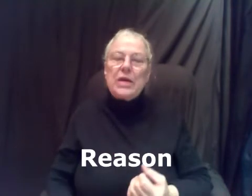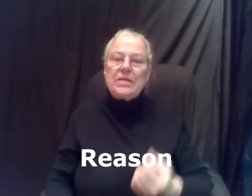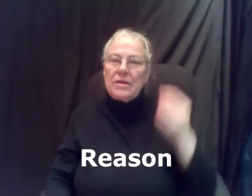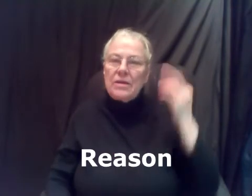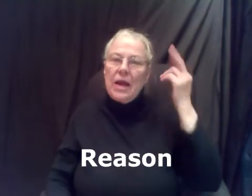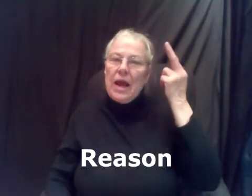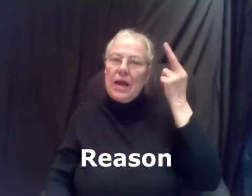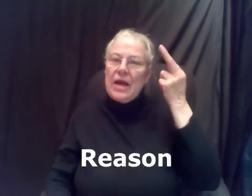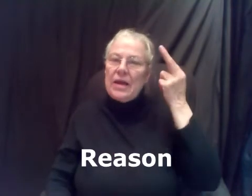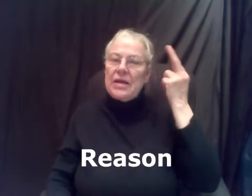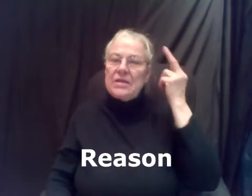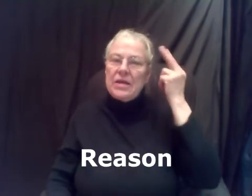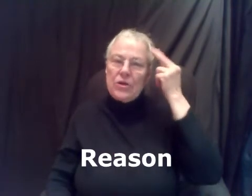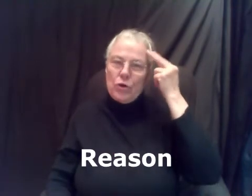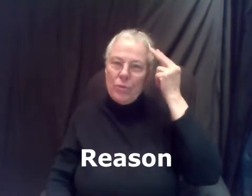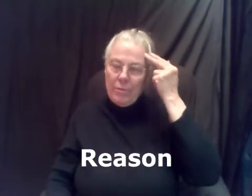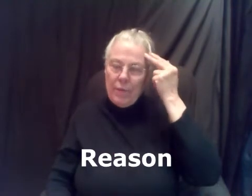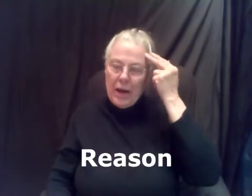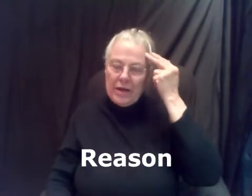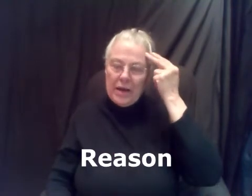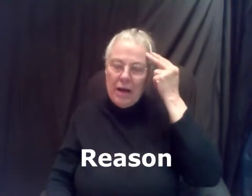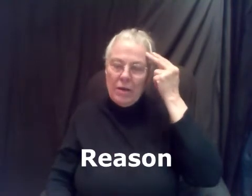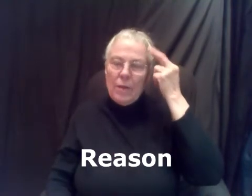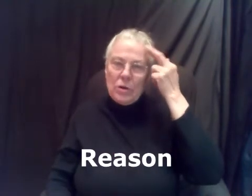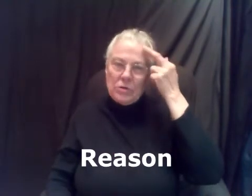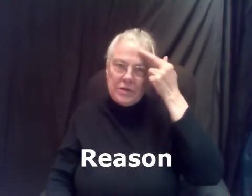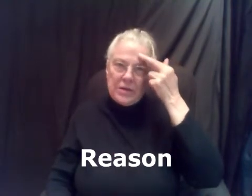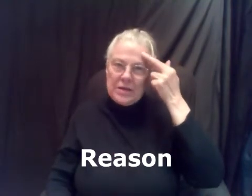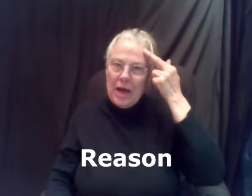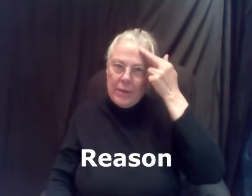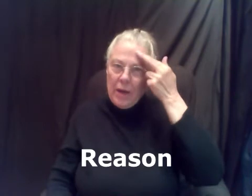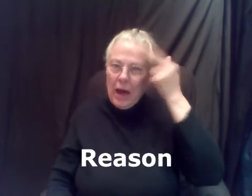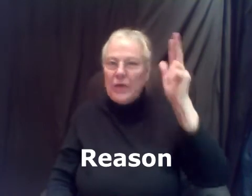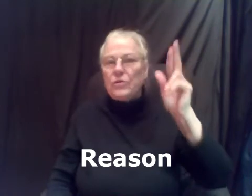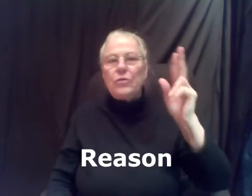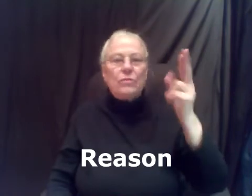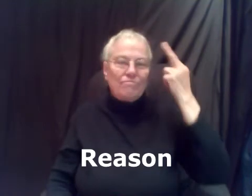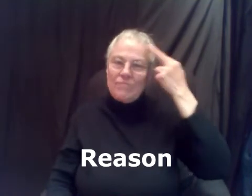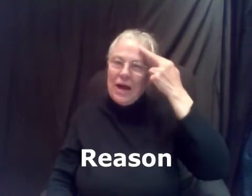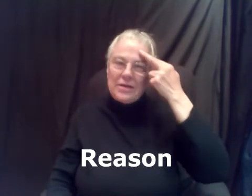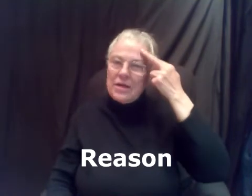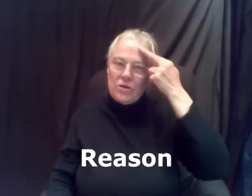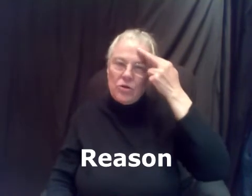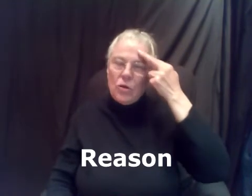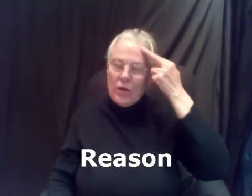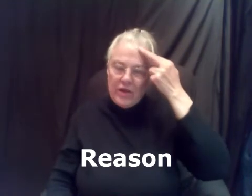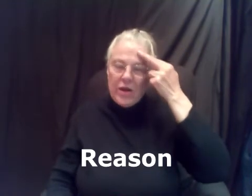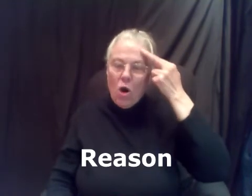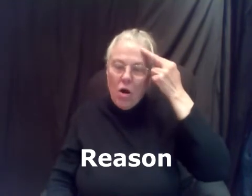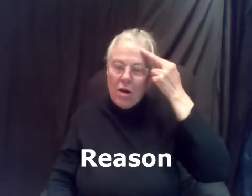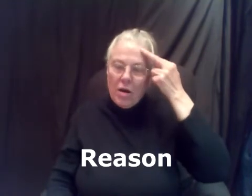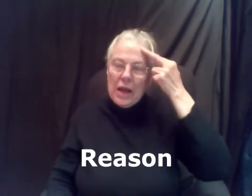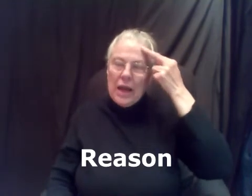Reason, and that is in your mind. Now, most of the time I tend to do it with an R.